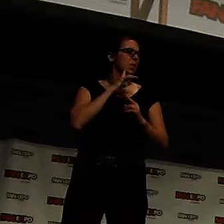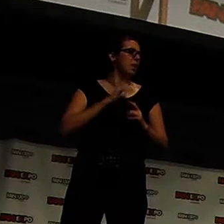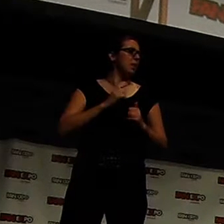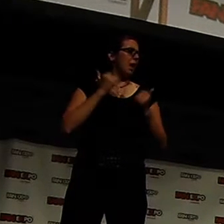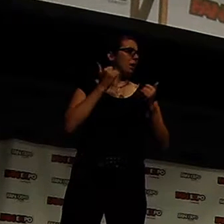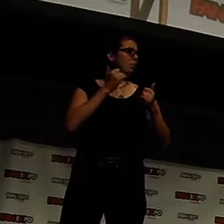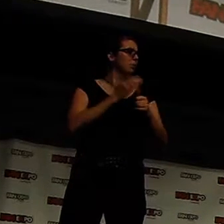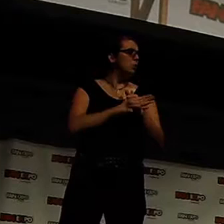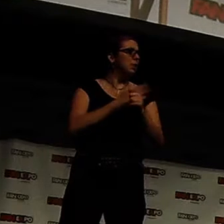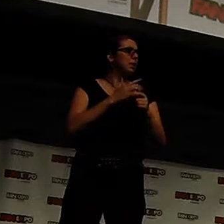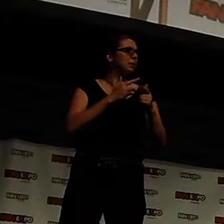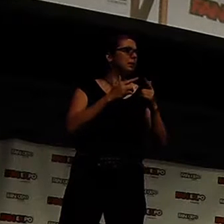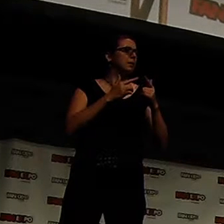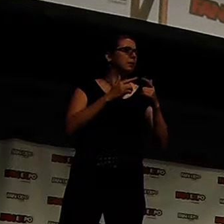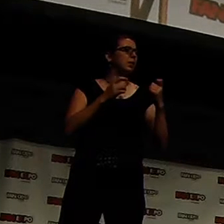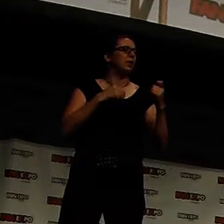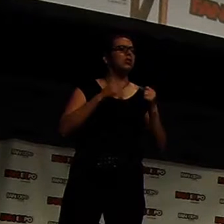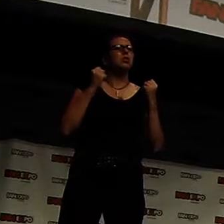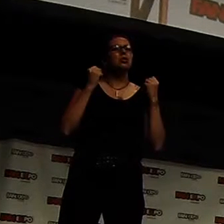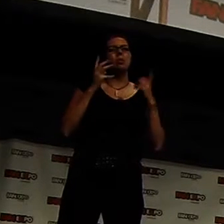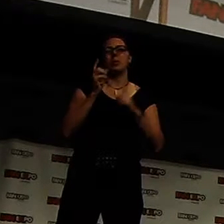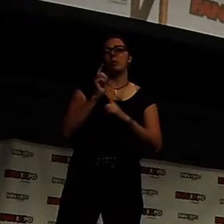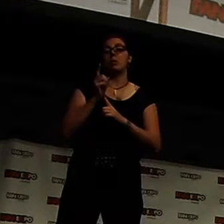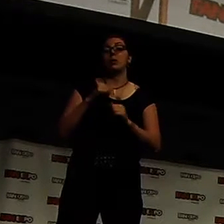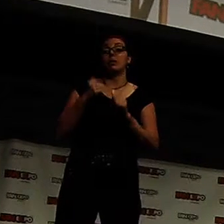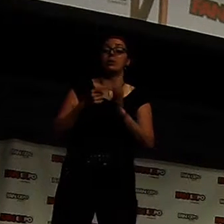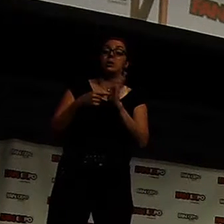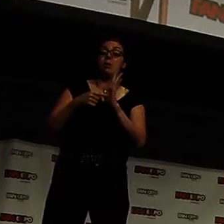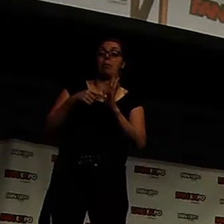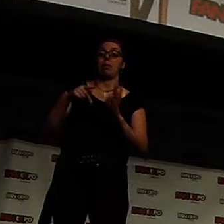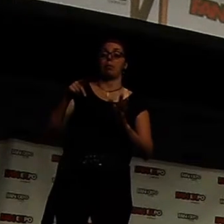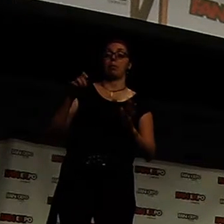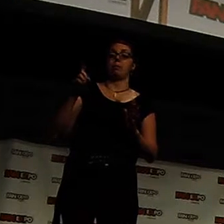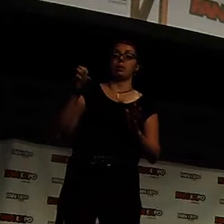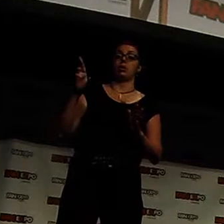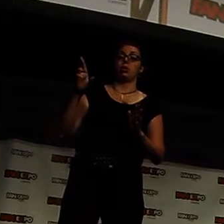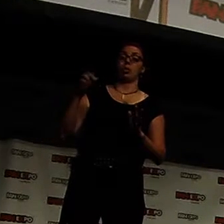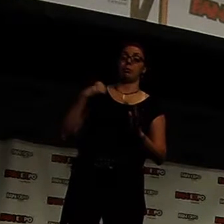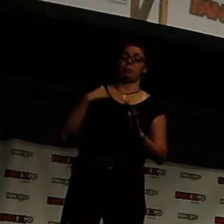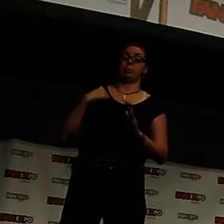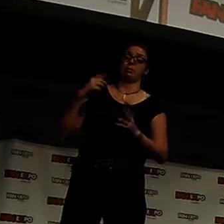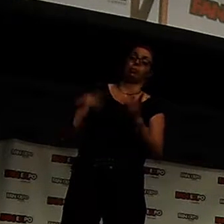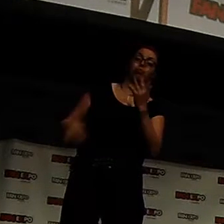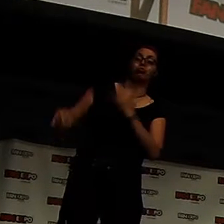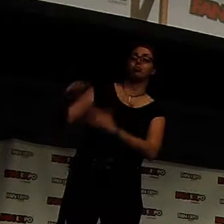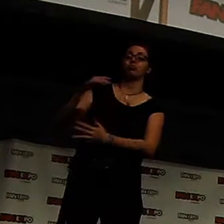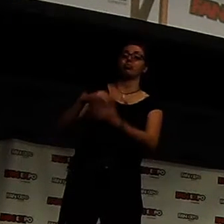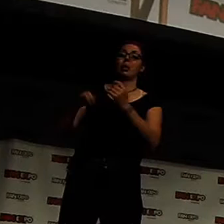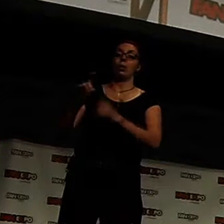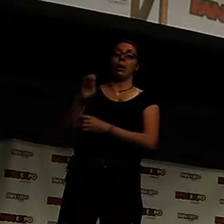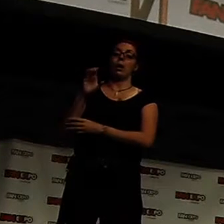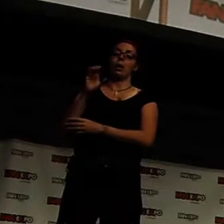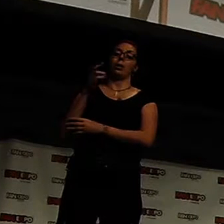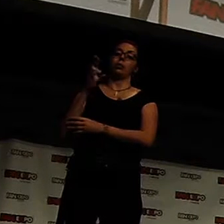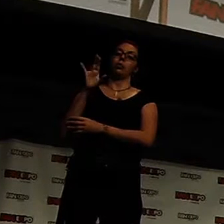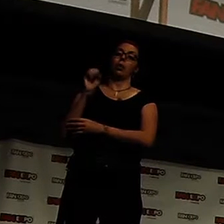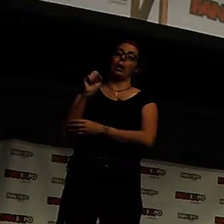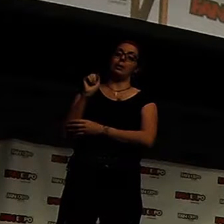There's been so many. I mean, you know, me and Peter hanging out on Christ the Redeemer at Rio, just being like,